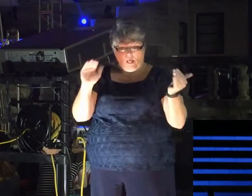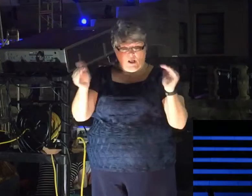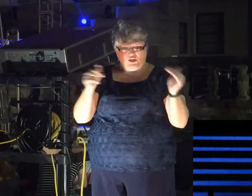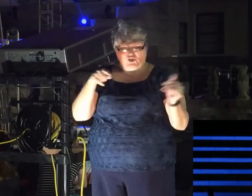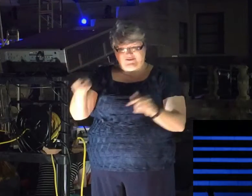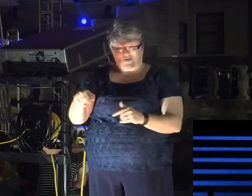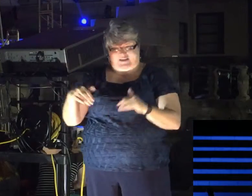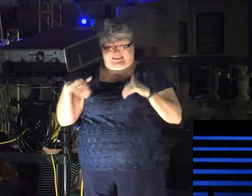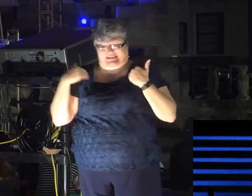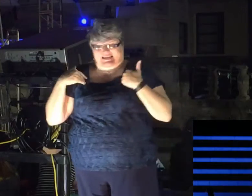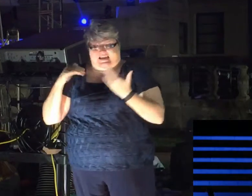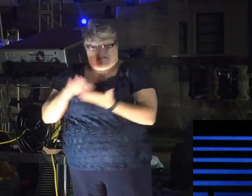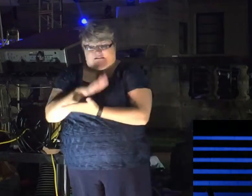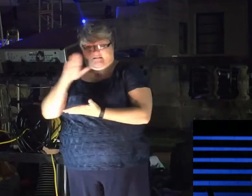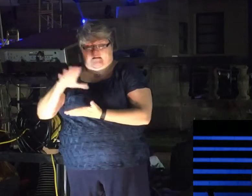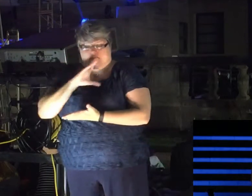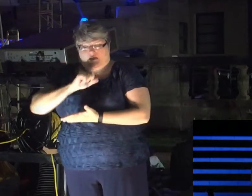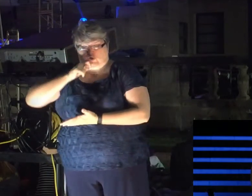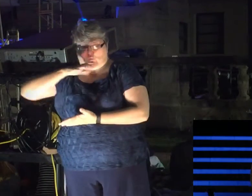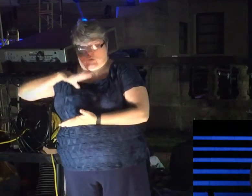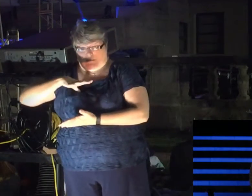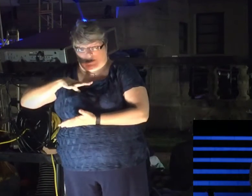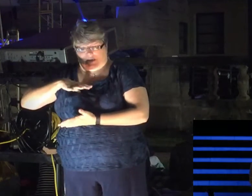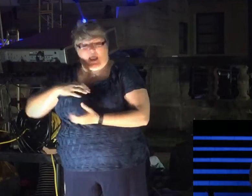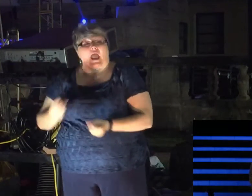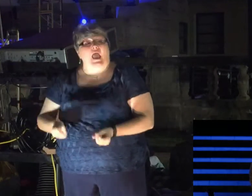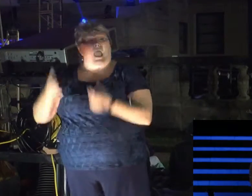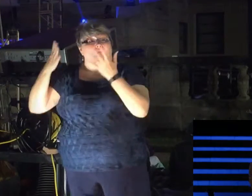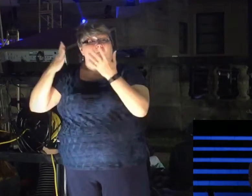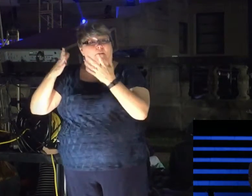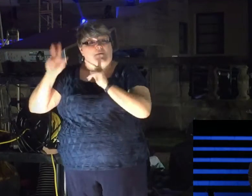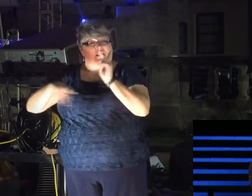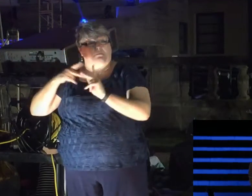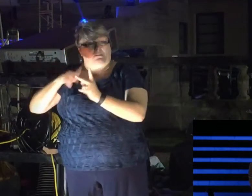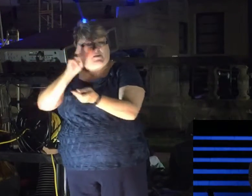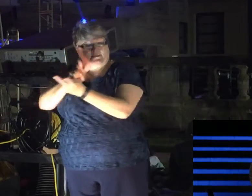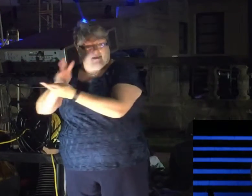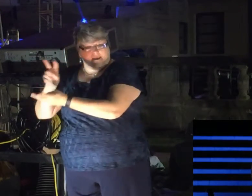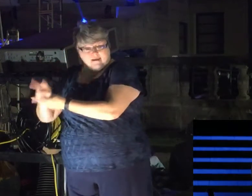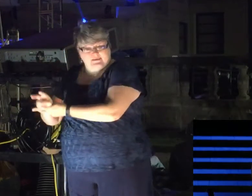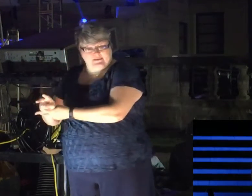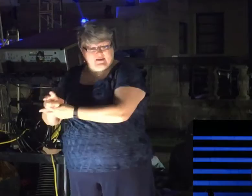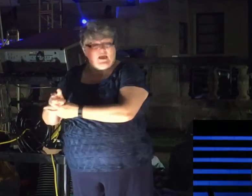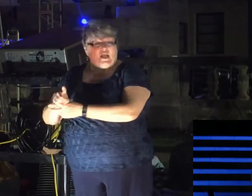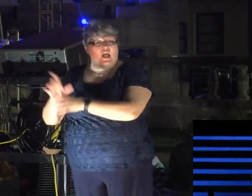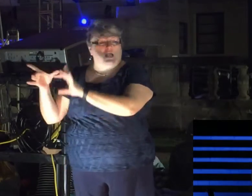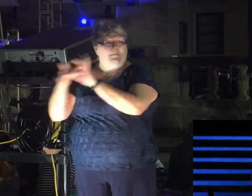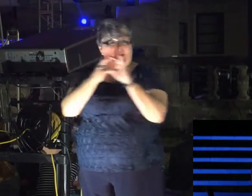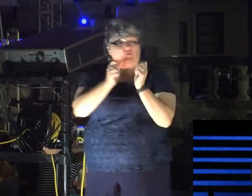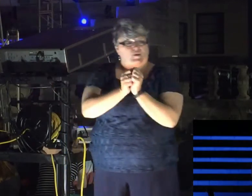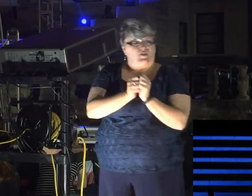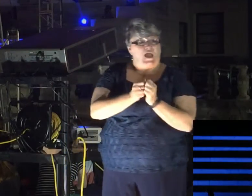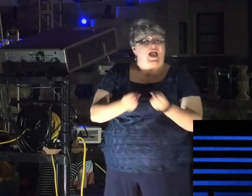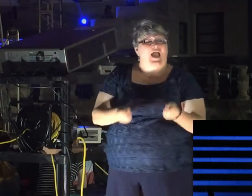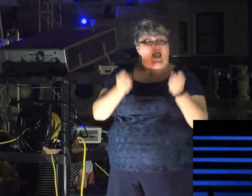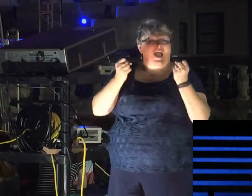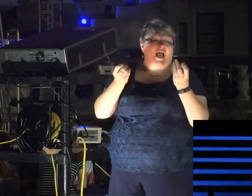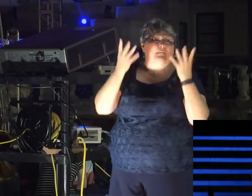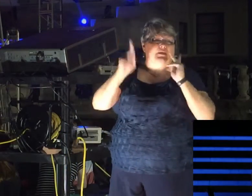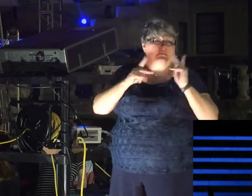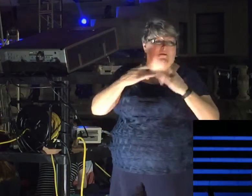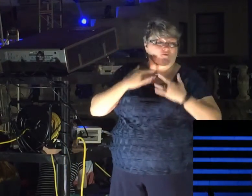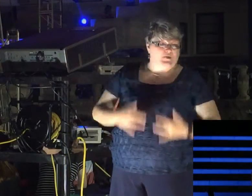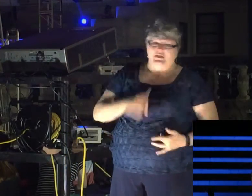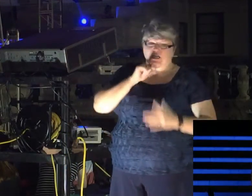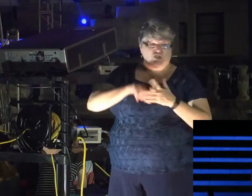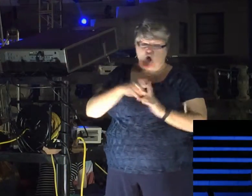direct correlation in young college-age women between the number of sexual partners and rates of depression.